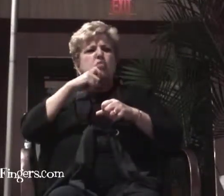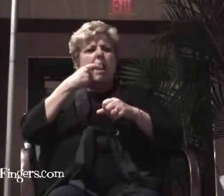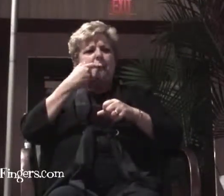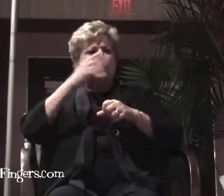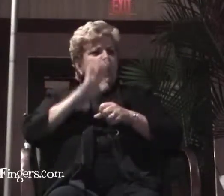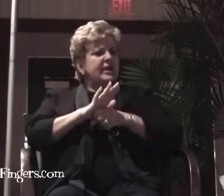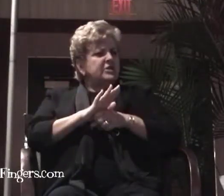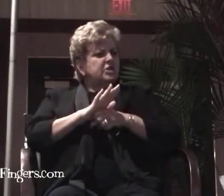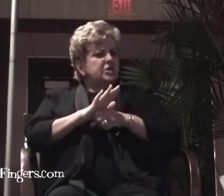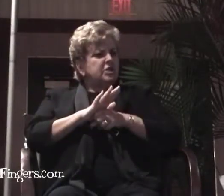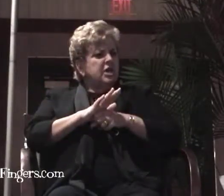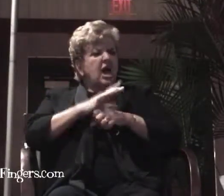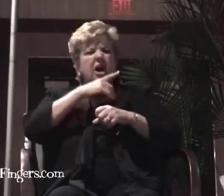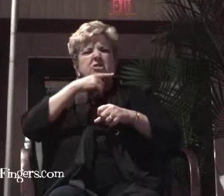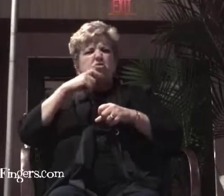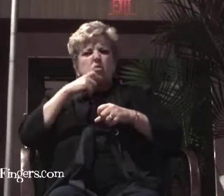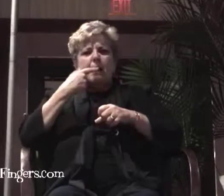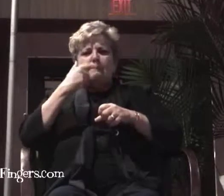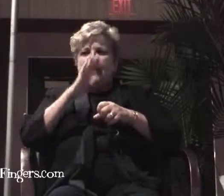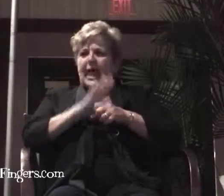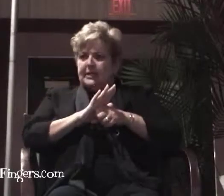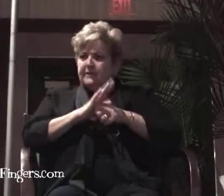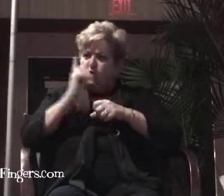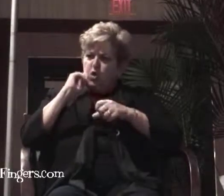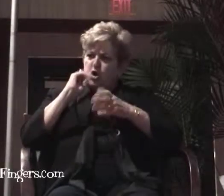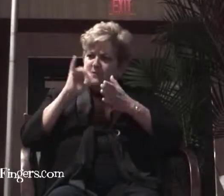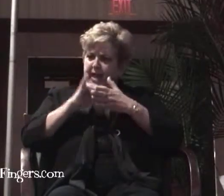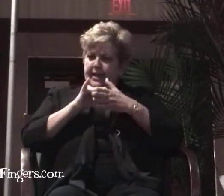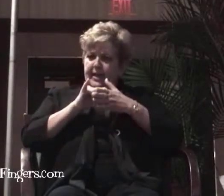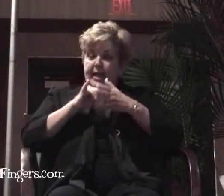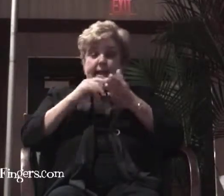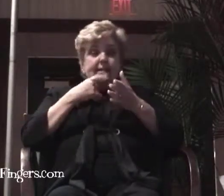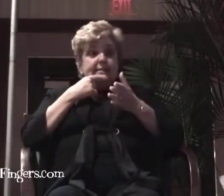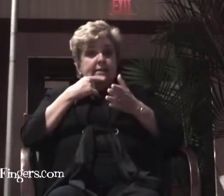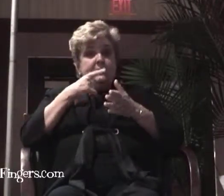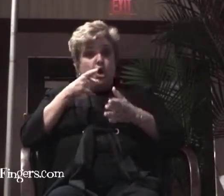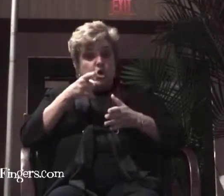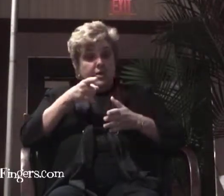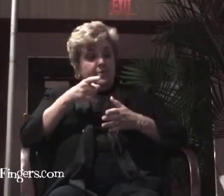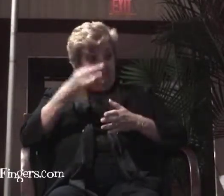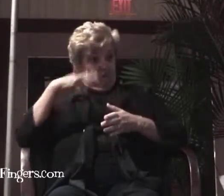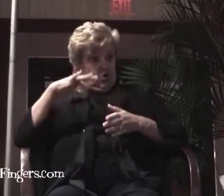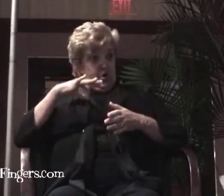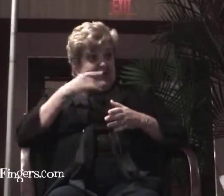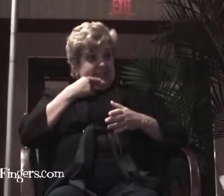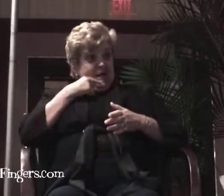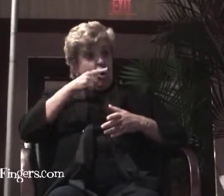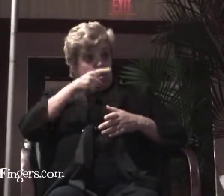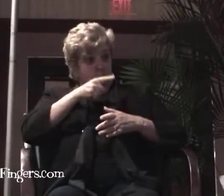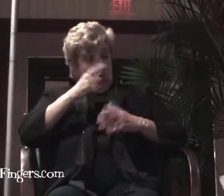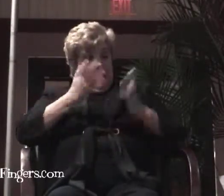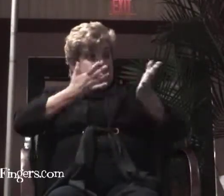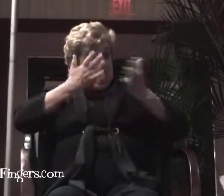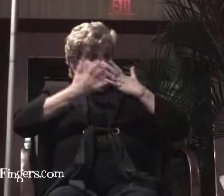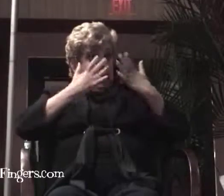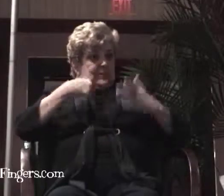dry pledge? They said, "Oh, you embarrass us." And you got to go somewhere to embarrass the